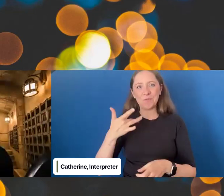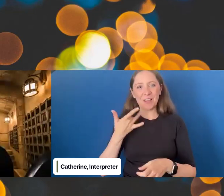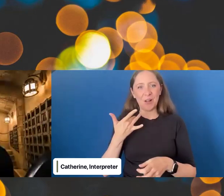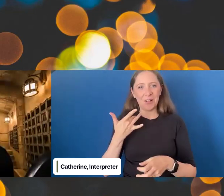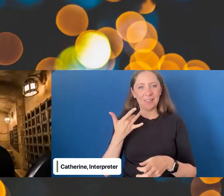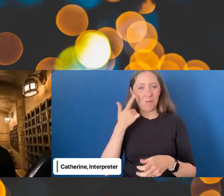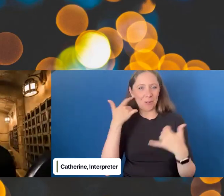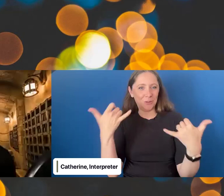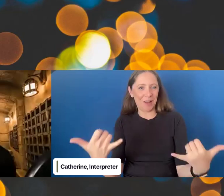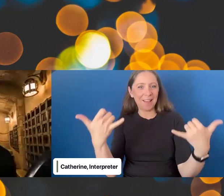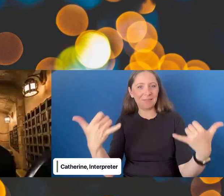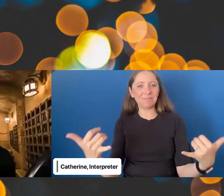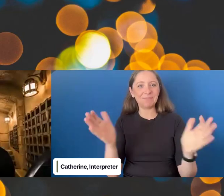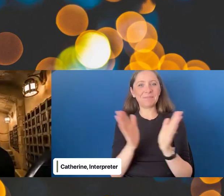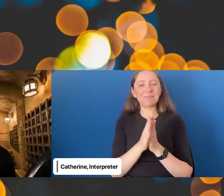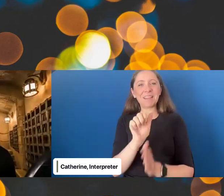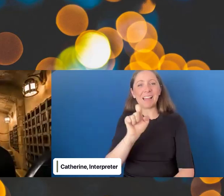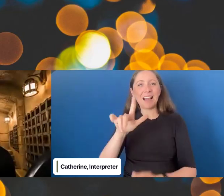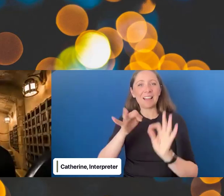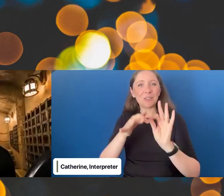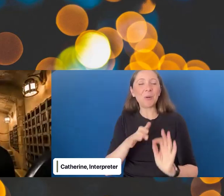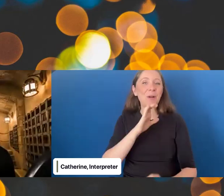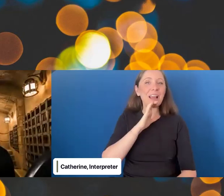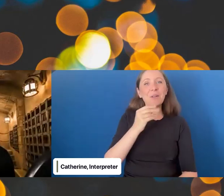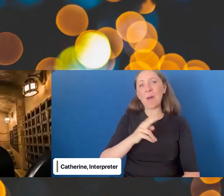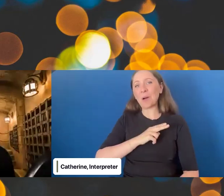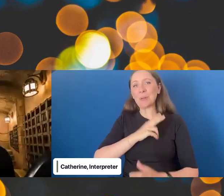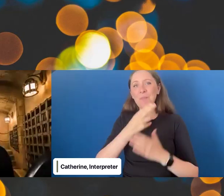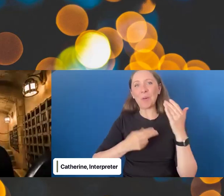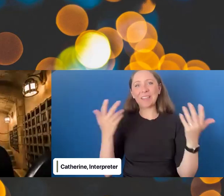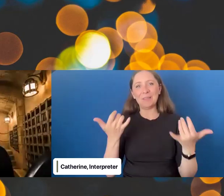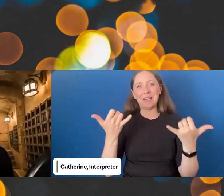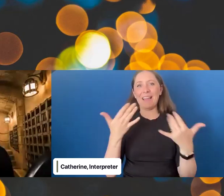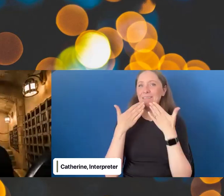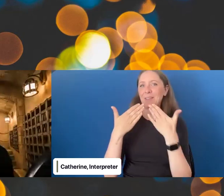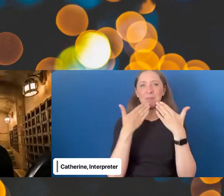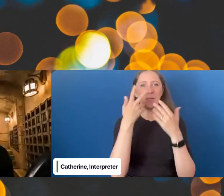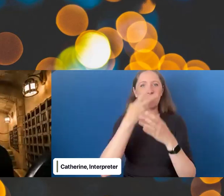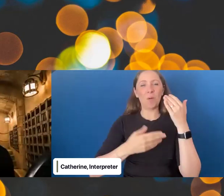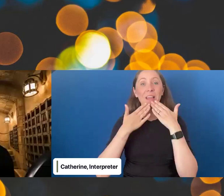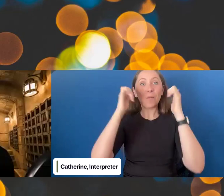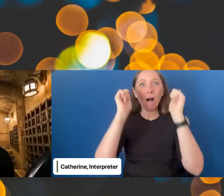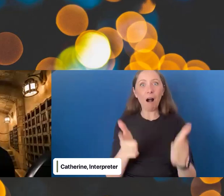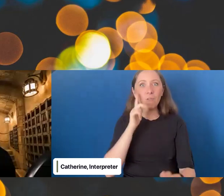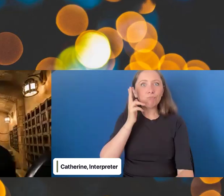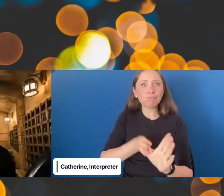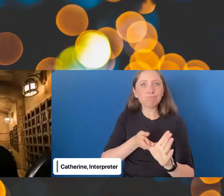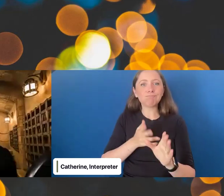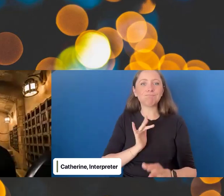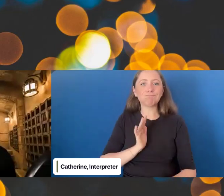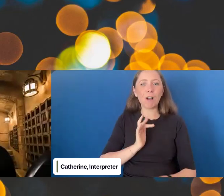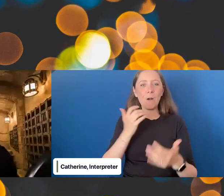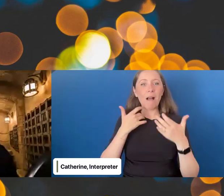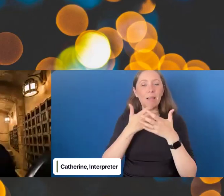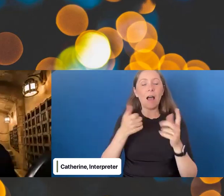necessary. And our ASL interpreters, Catherine and Harshada, are both here. Thank you both. Thank you all. We have a lot to